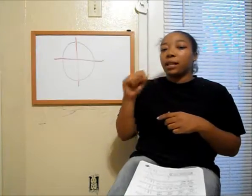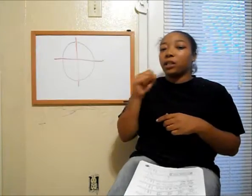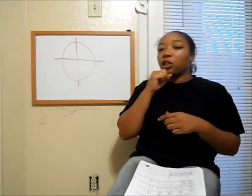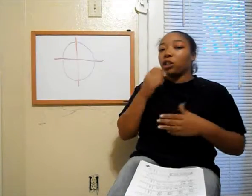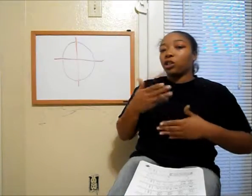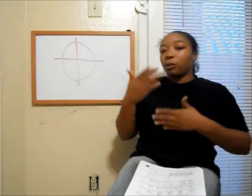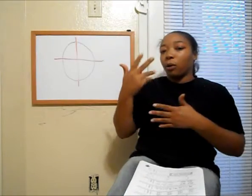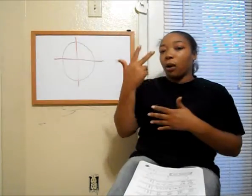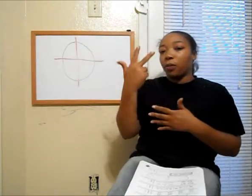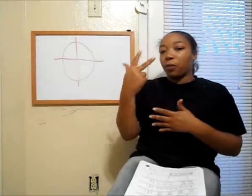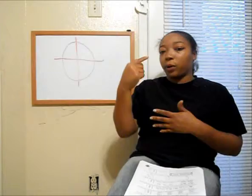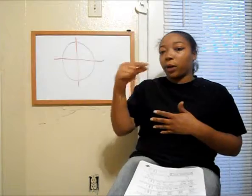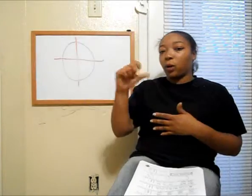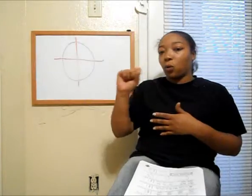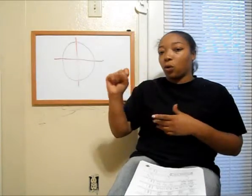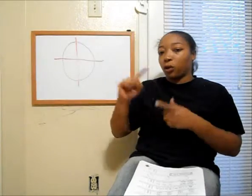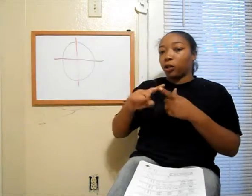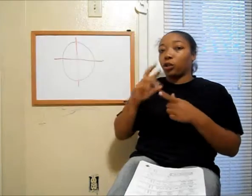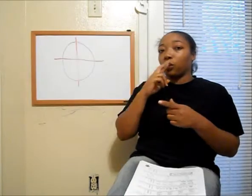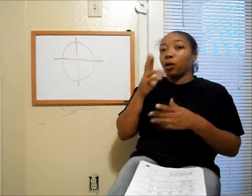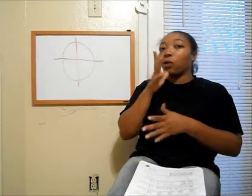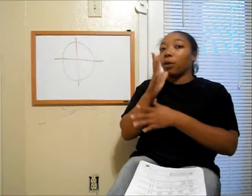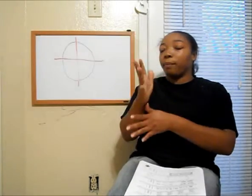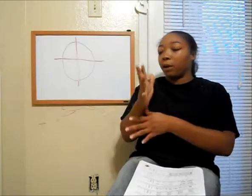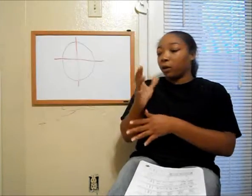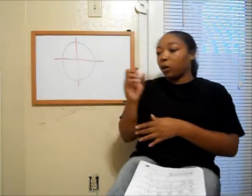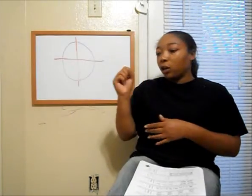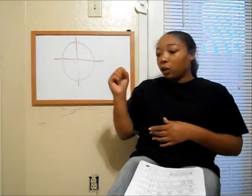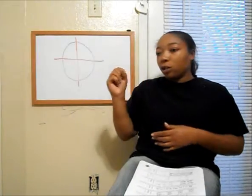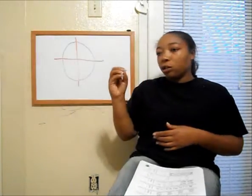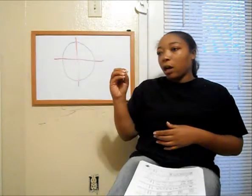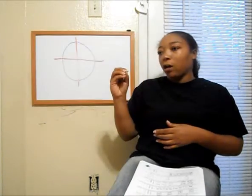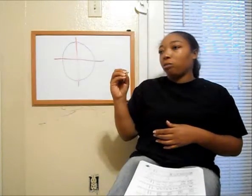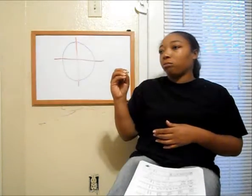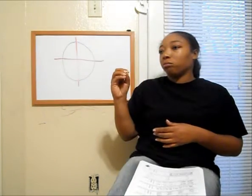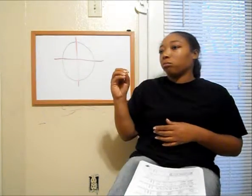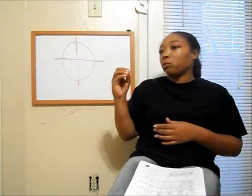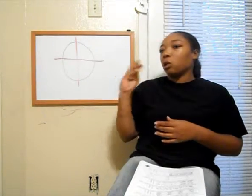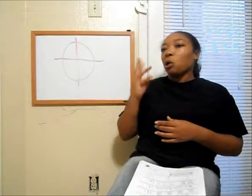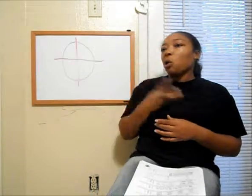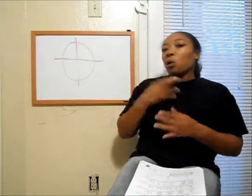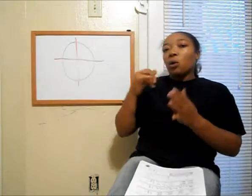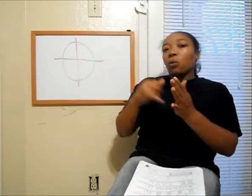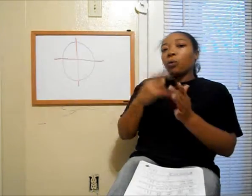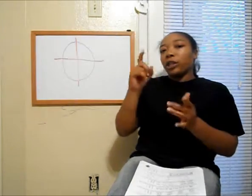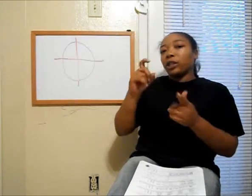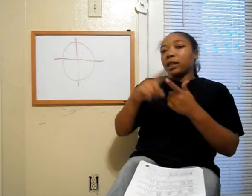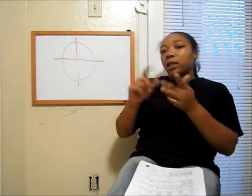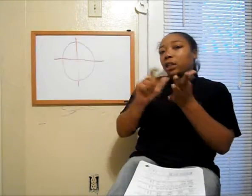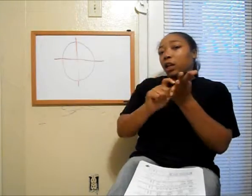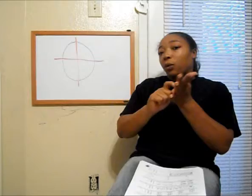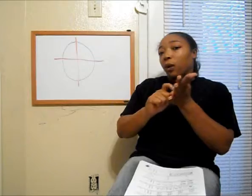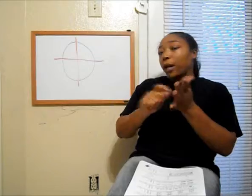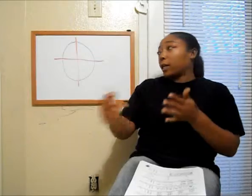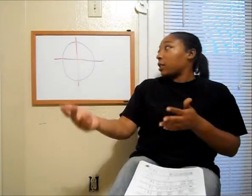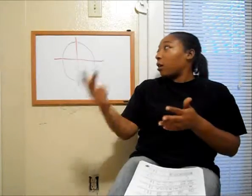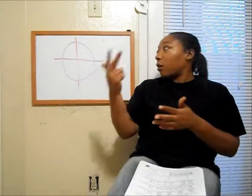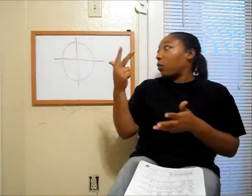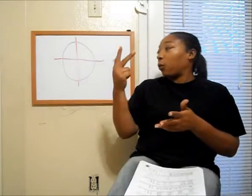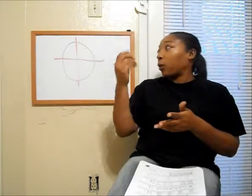says she brought 3/4 to her grandmother. So we just need to erase